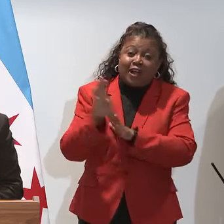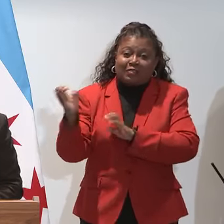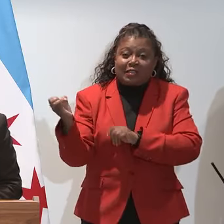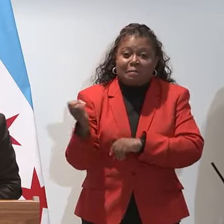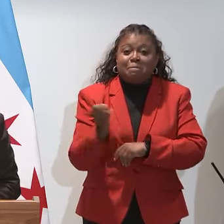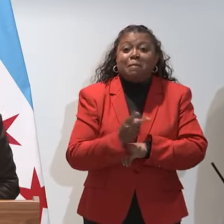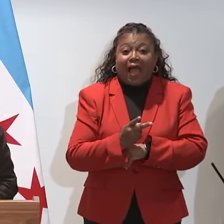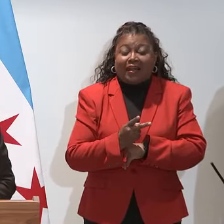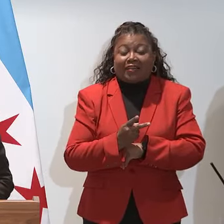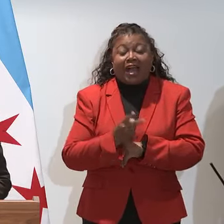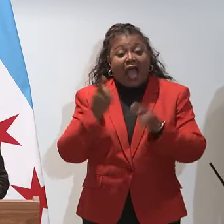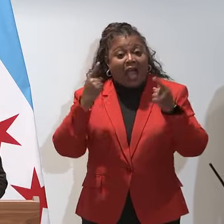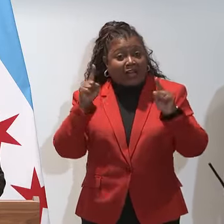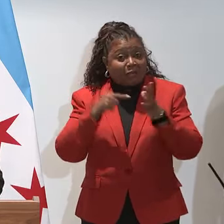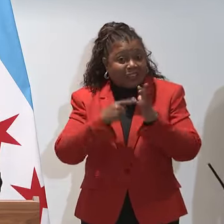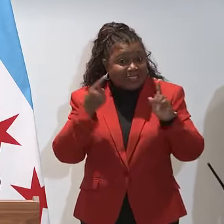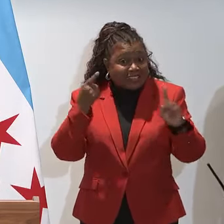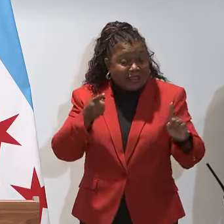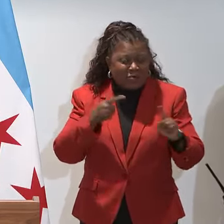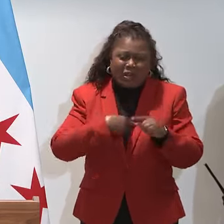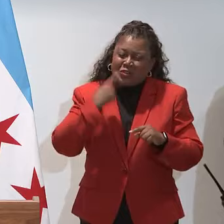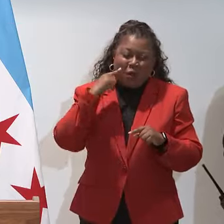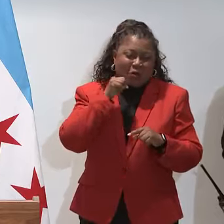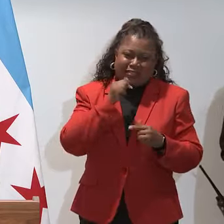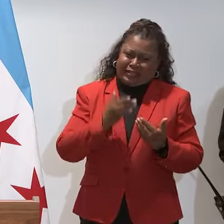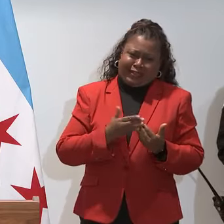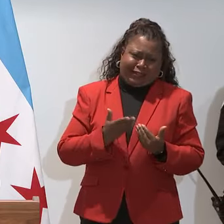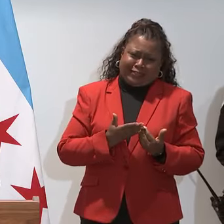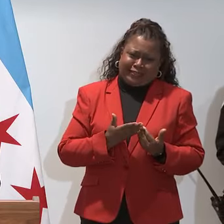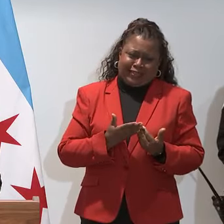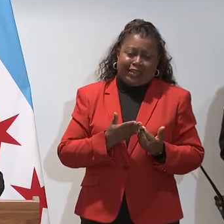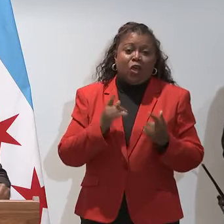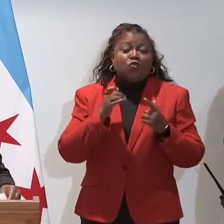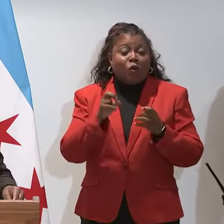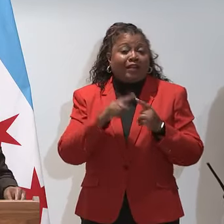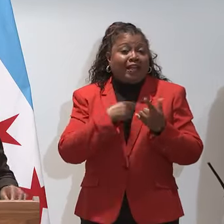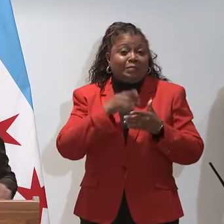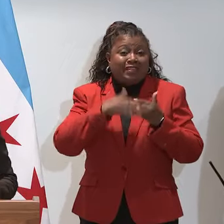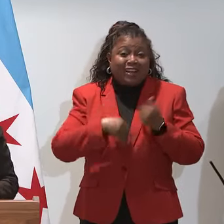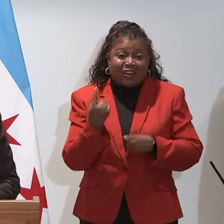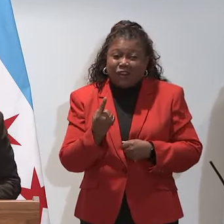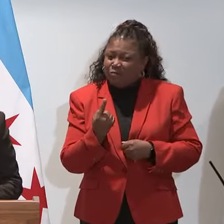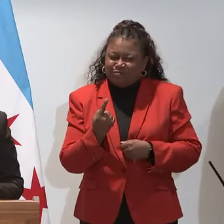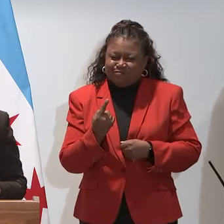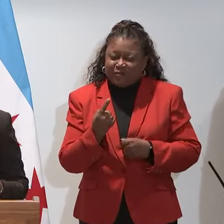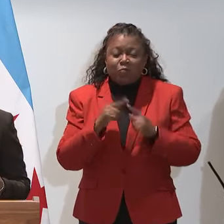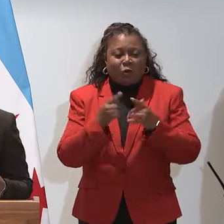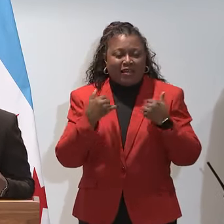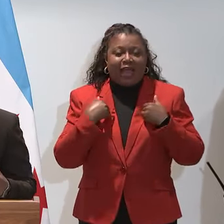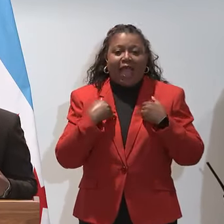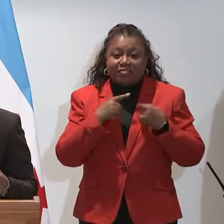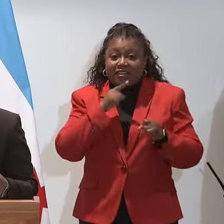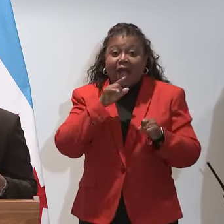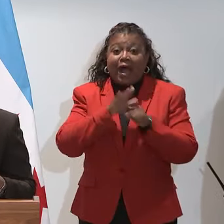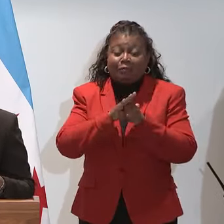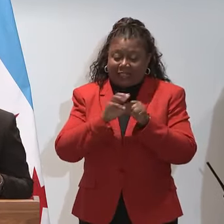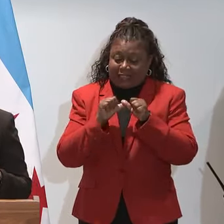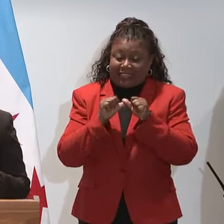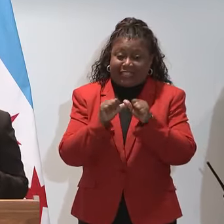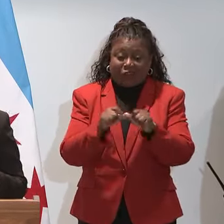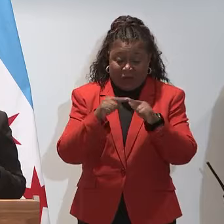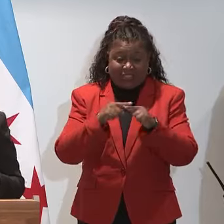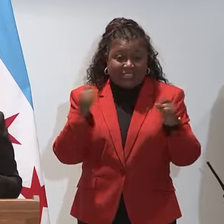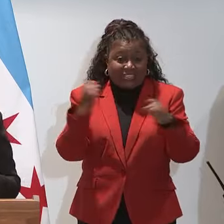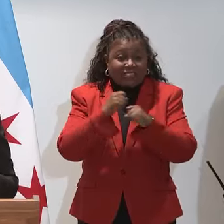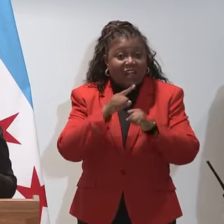back. Accomplishing this mission, we know, is not easy, nor can it be done alone. But we have an obligation to continue